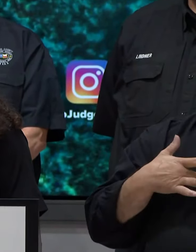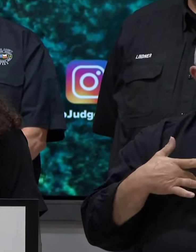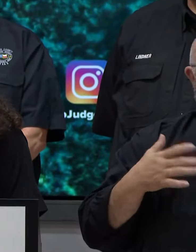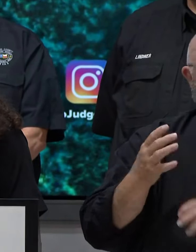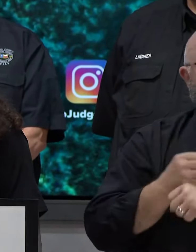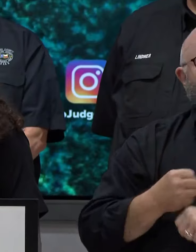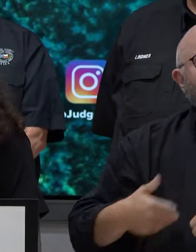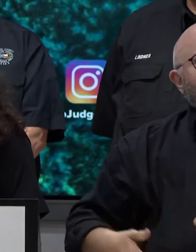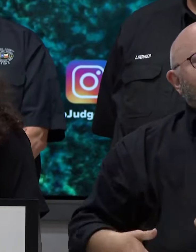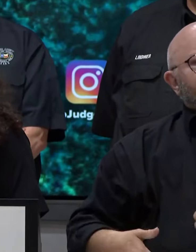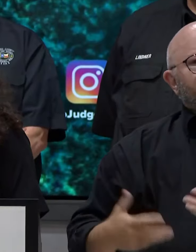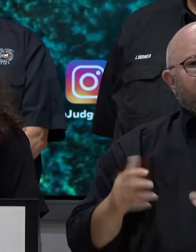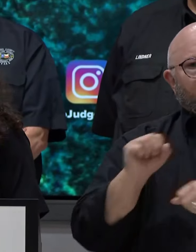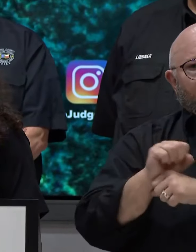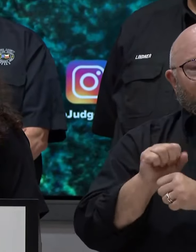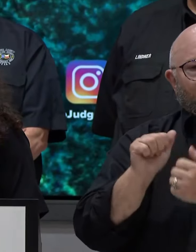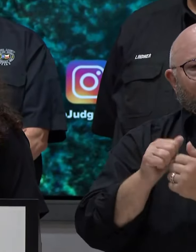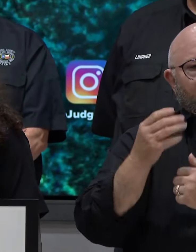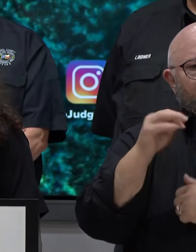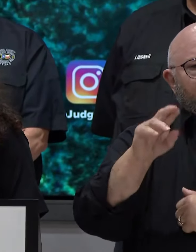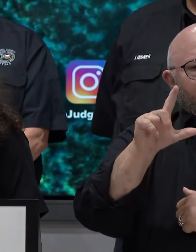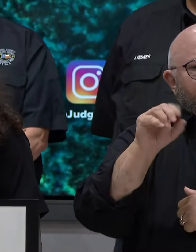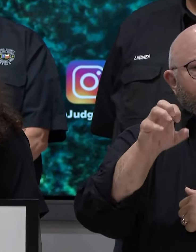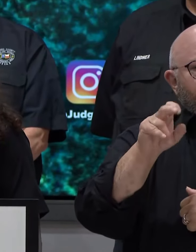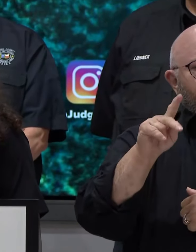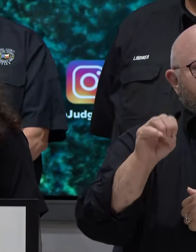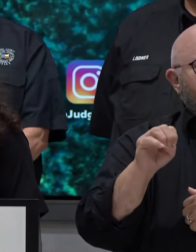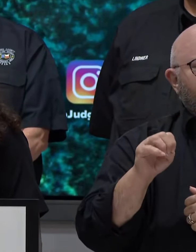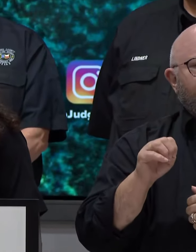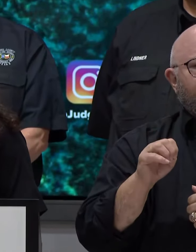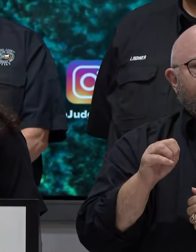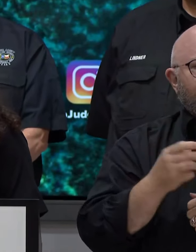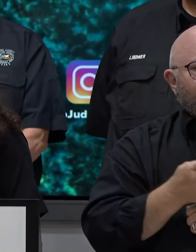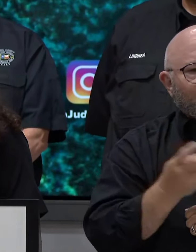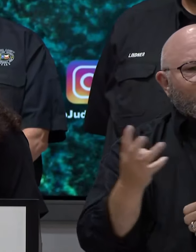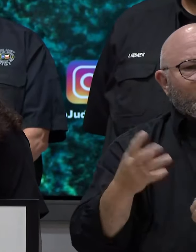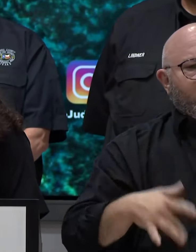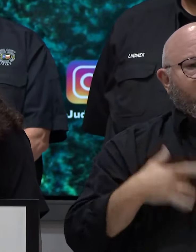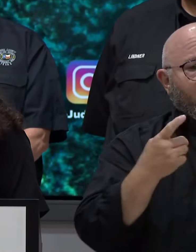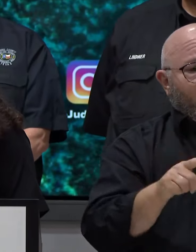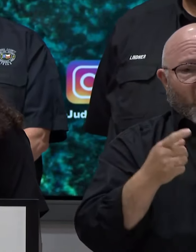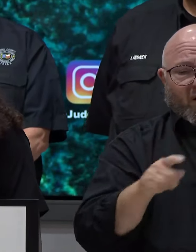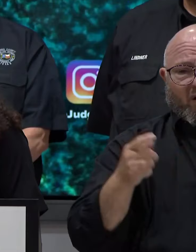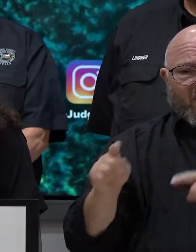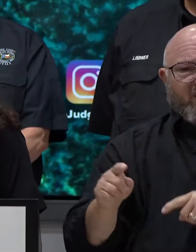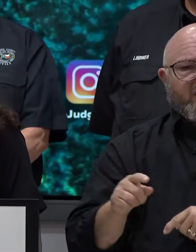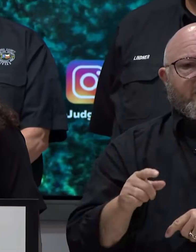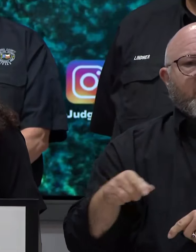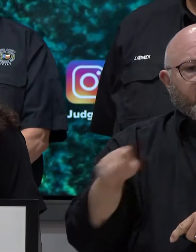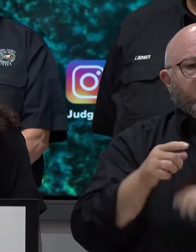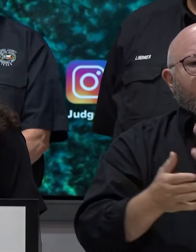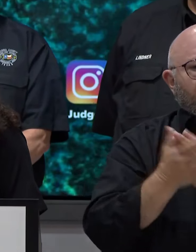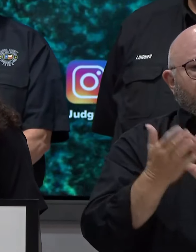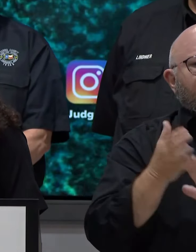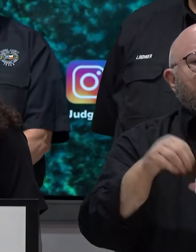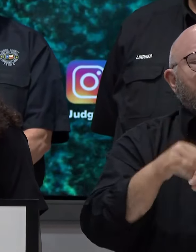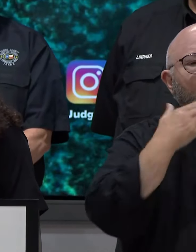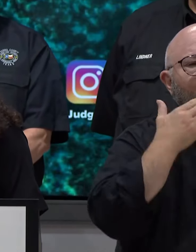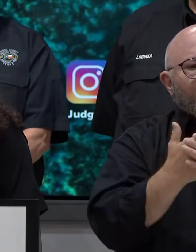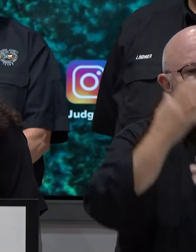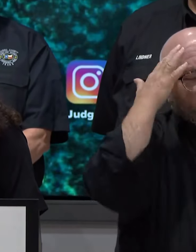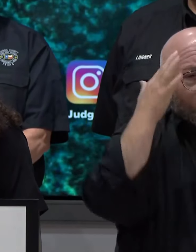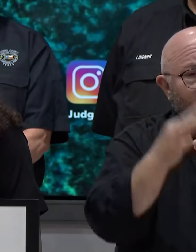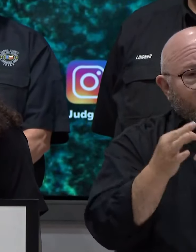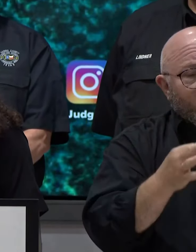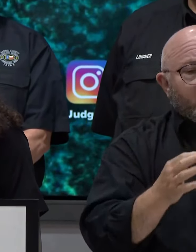earlier, and having worked with Mr. Locke for through several events, is that they're operating in good faith. Now, I